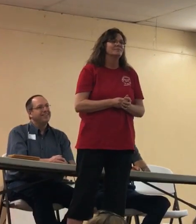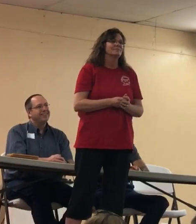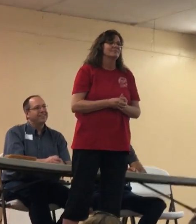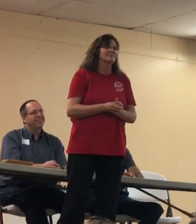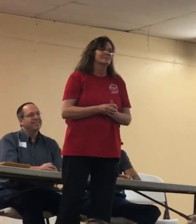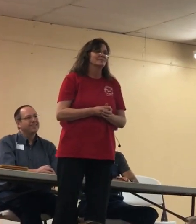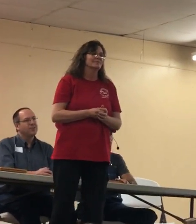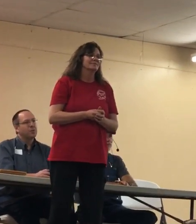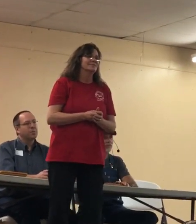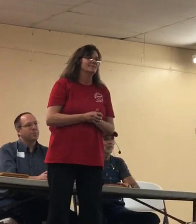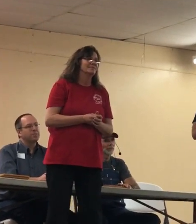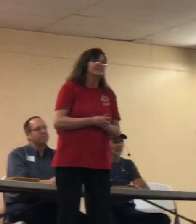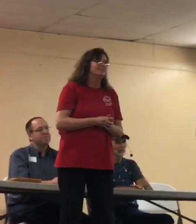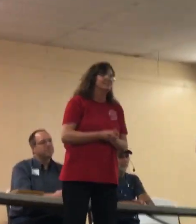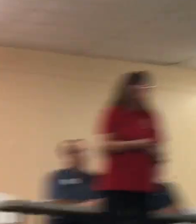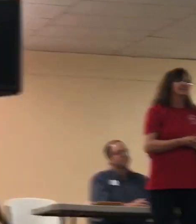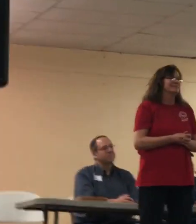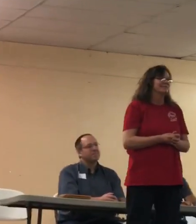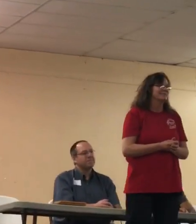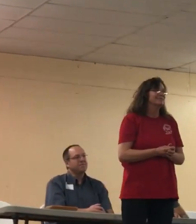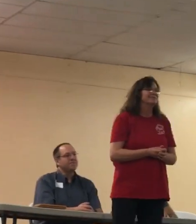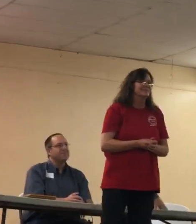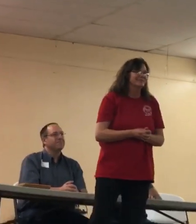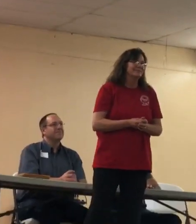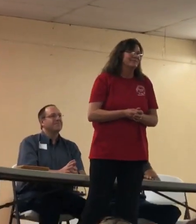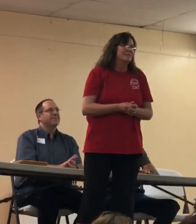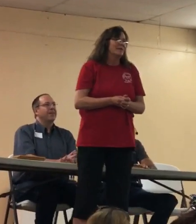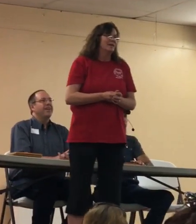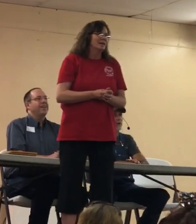Let's do the first verse again all together. How about it? Let me hear you.